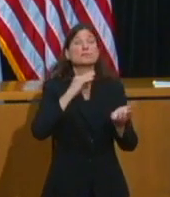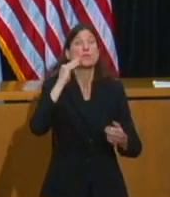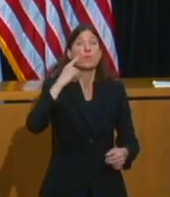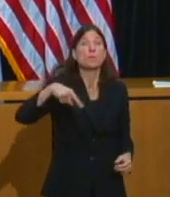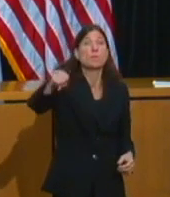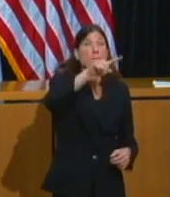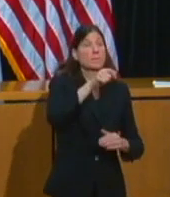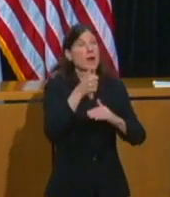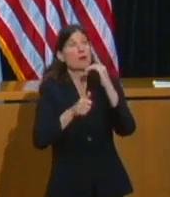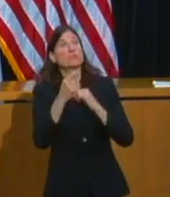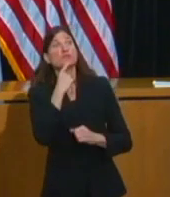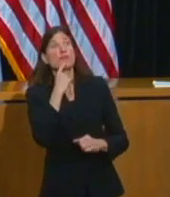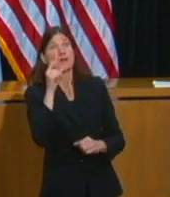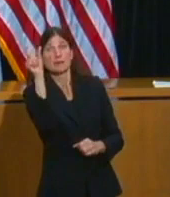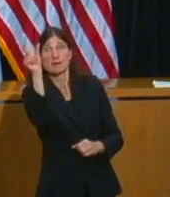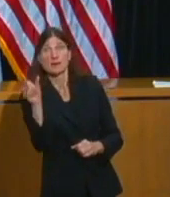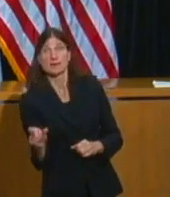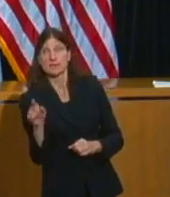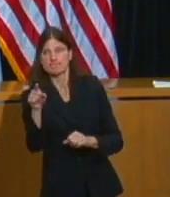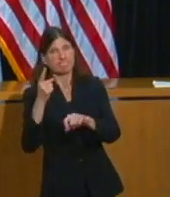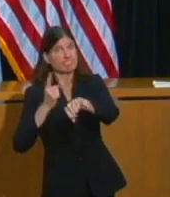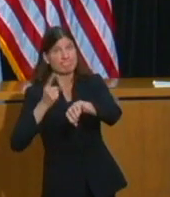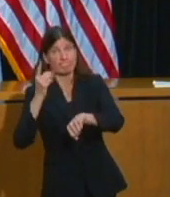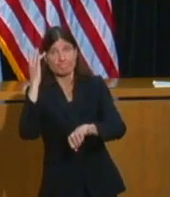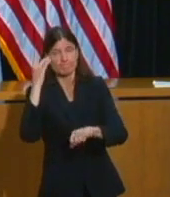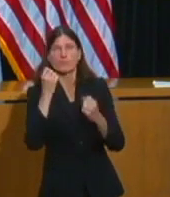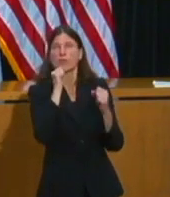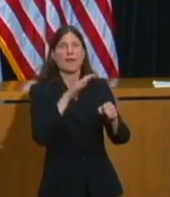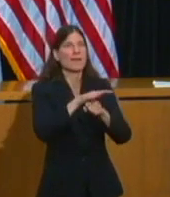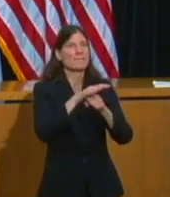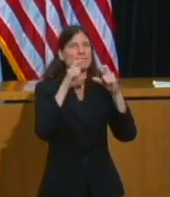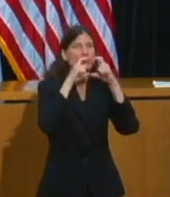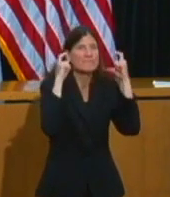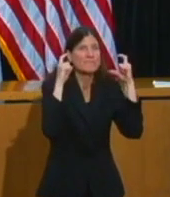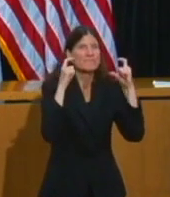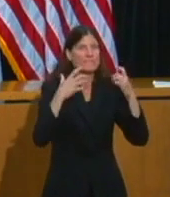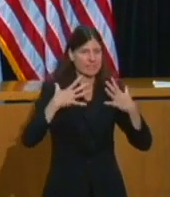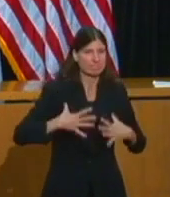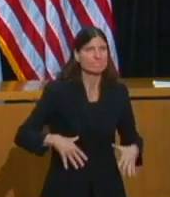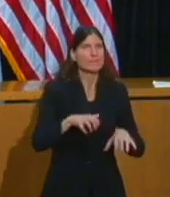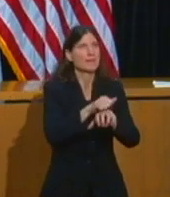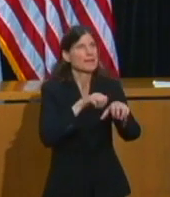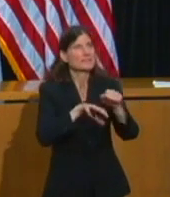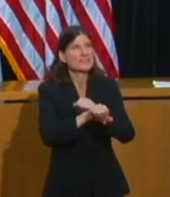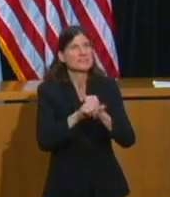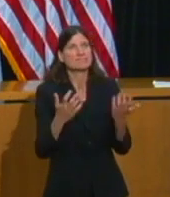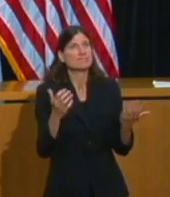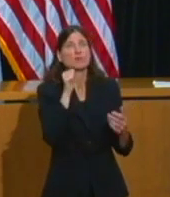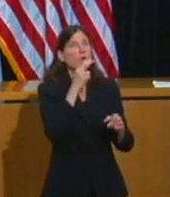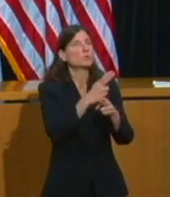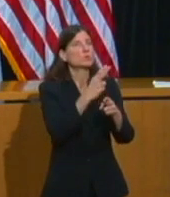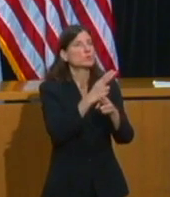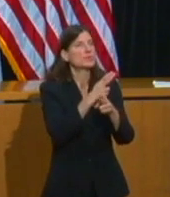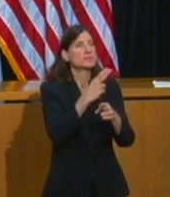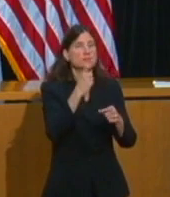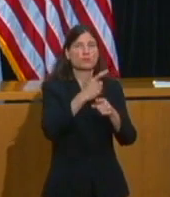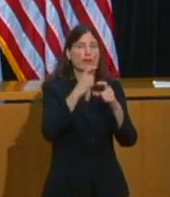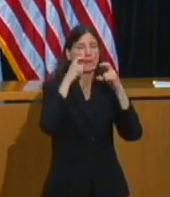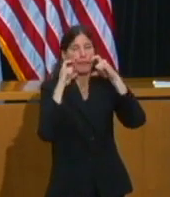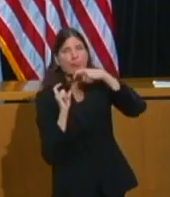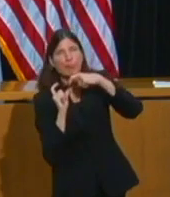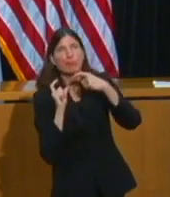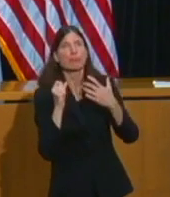Facilities that consistently have low scores on audits and that we believe may potentially endanger the health, safety, or